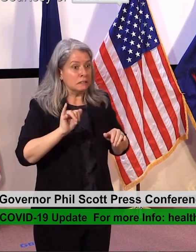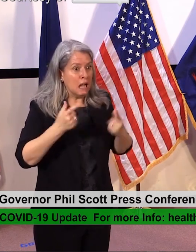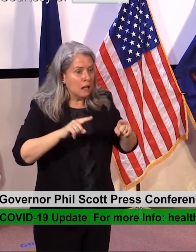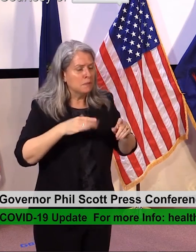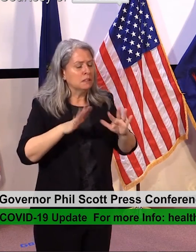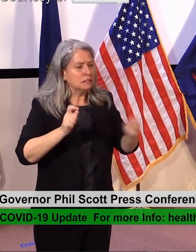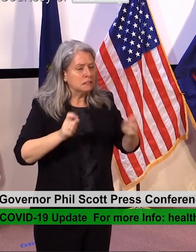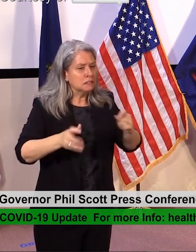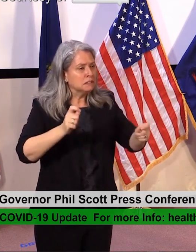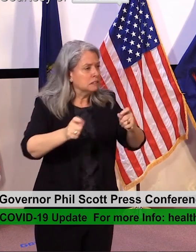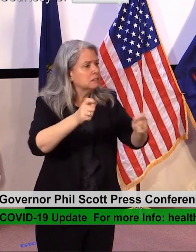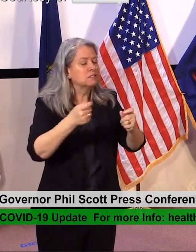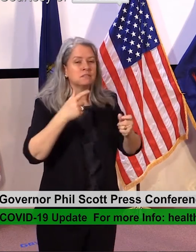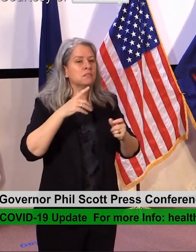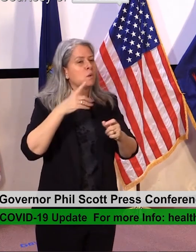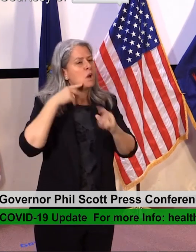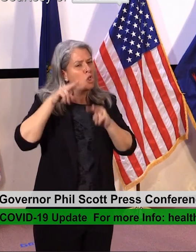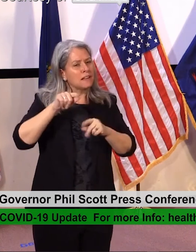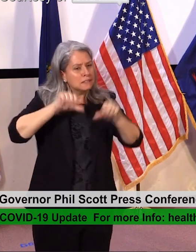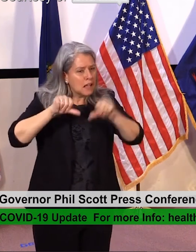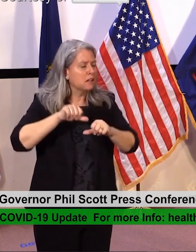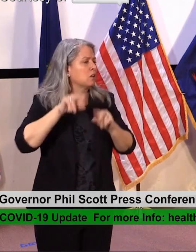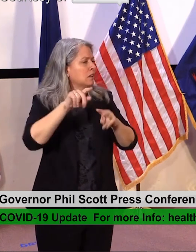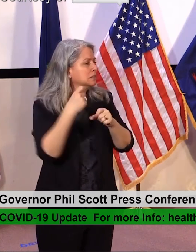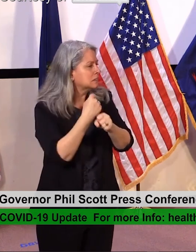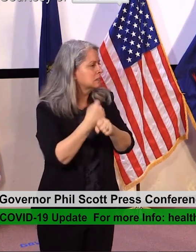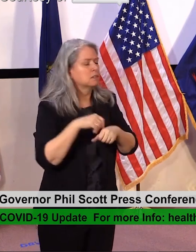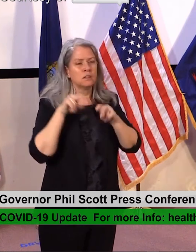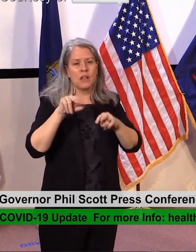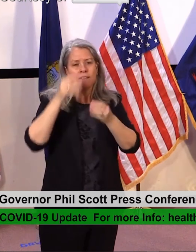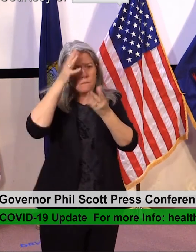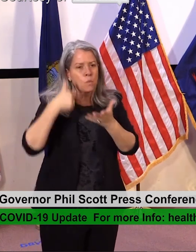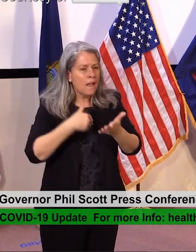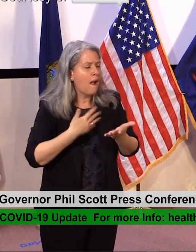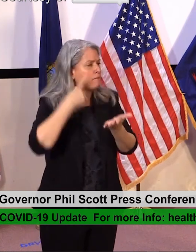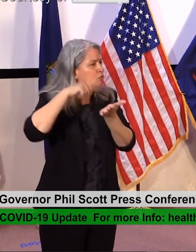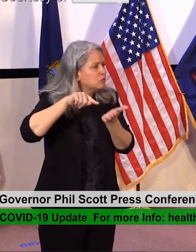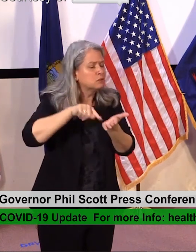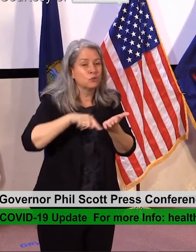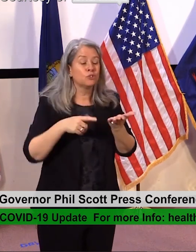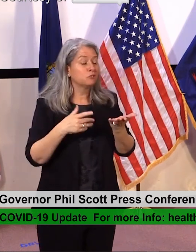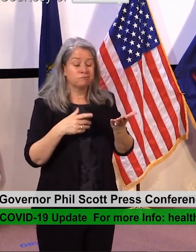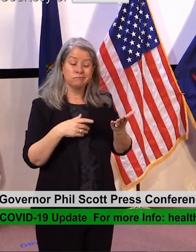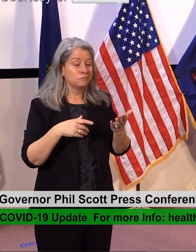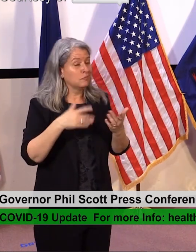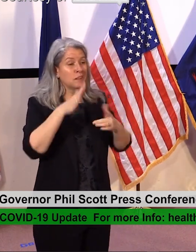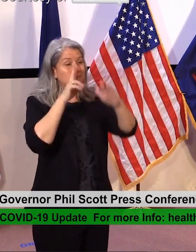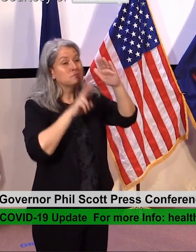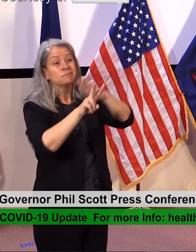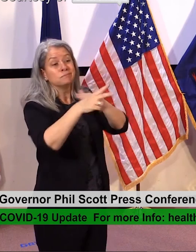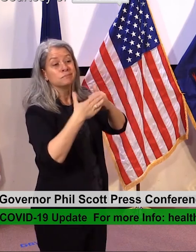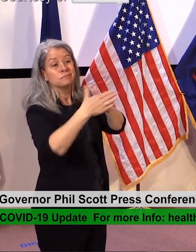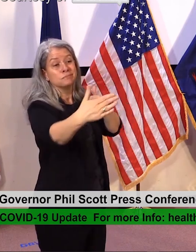can based on the science, based on the information we're receiving. So we may be in for a bit of a bumpy road over the